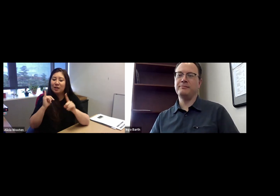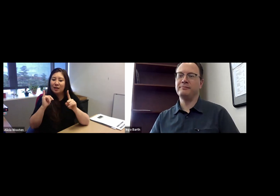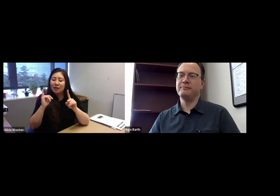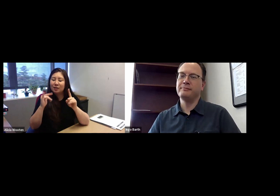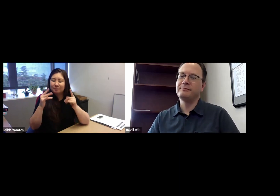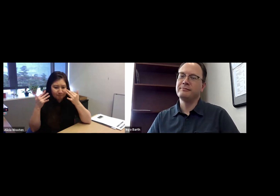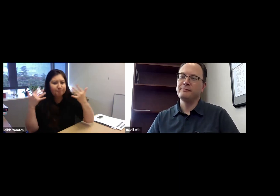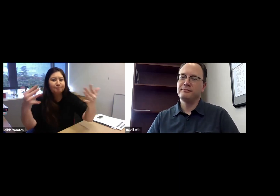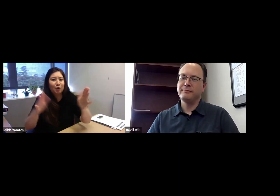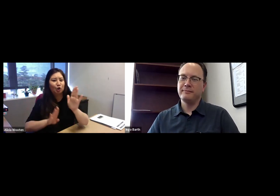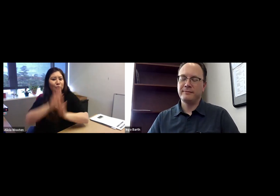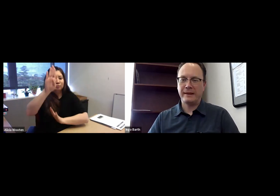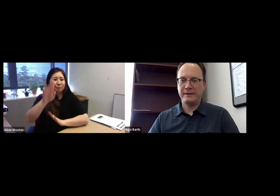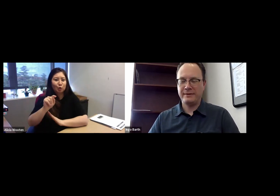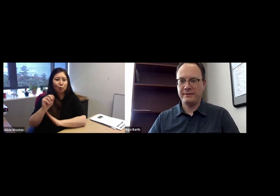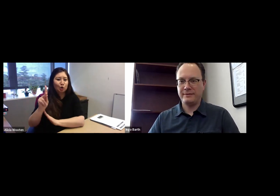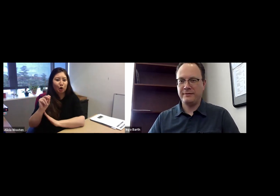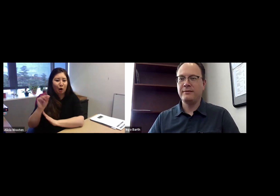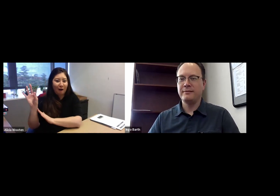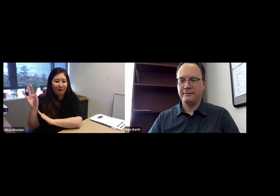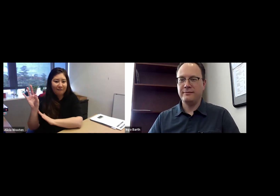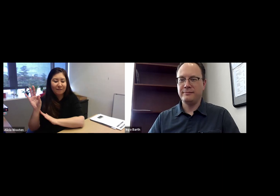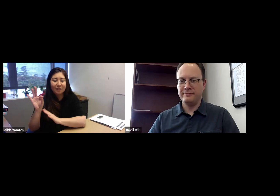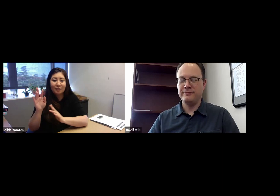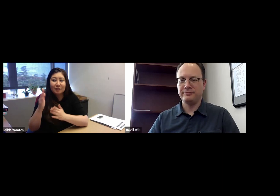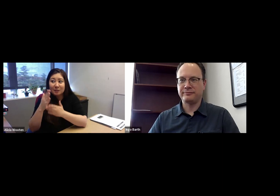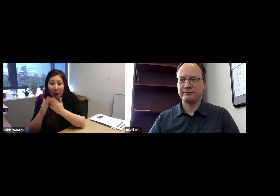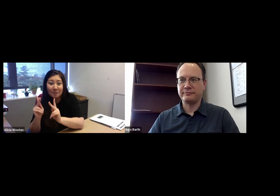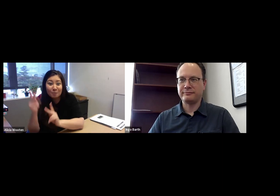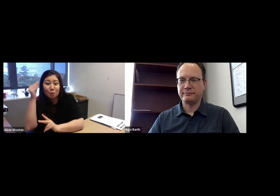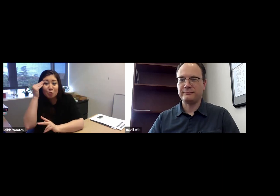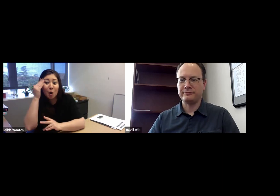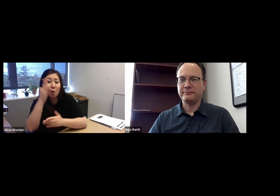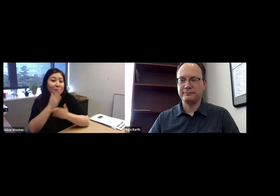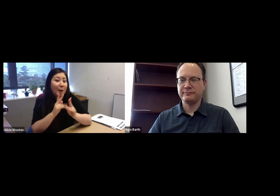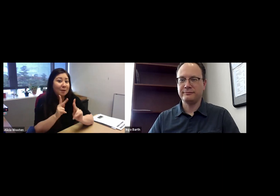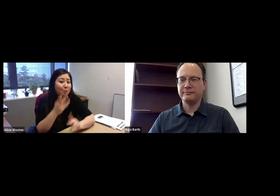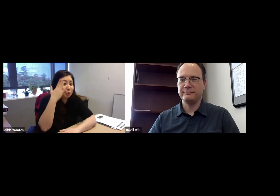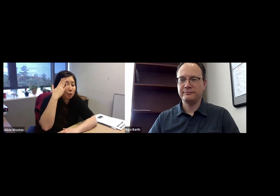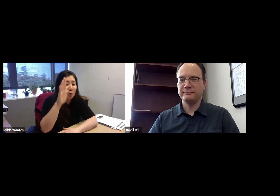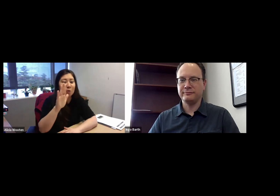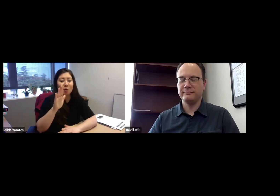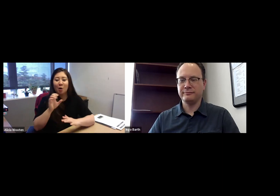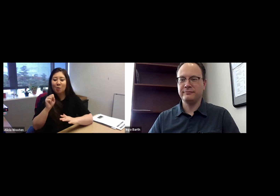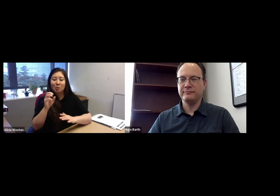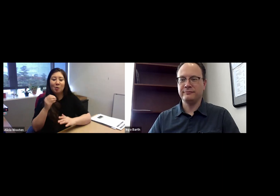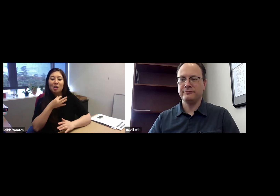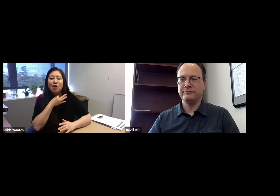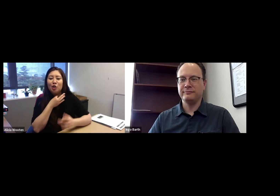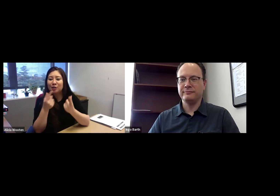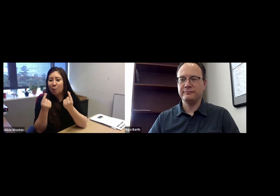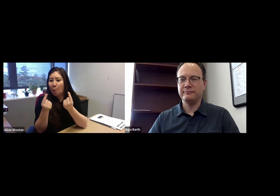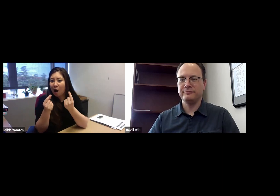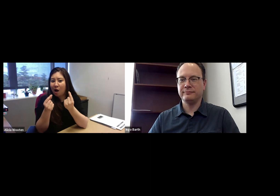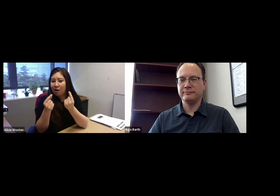to develop signs for all the planets, but it never really took off. Some people are aware of what